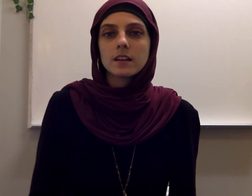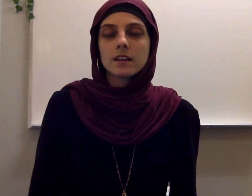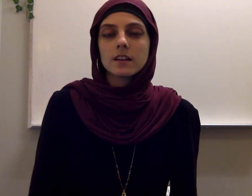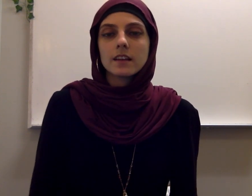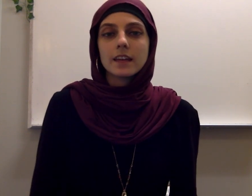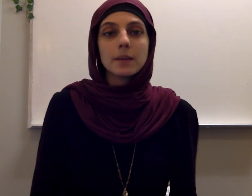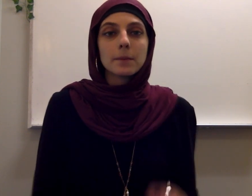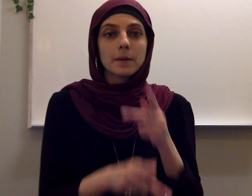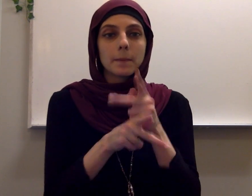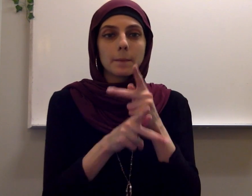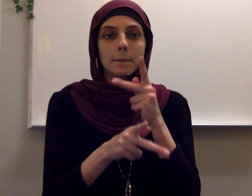Keep.